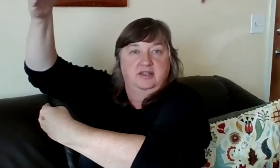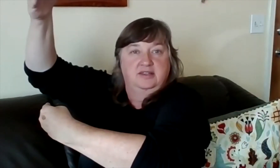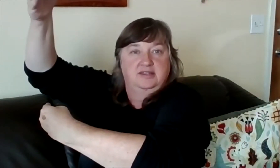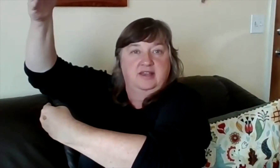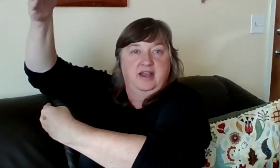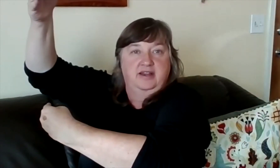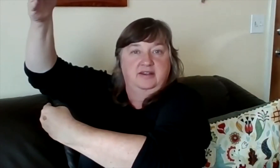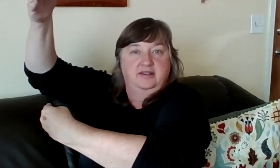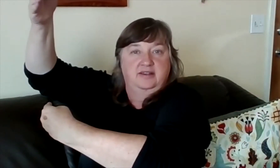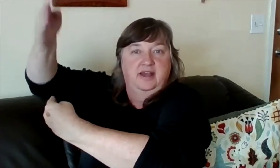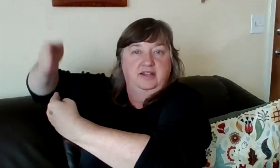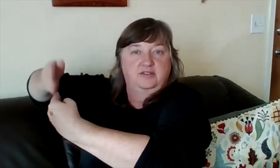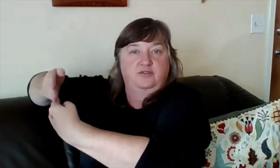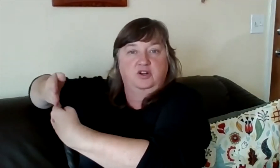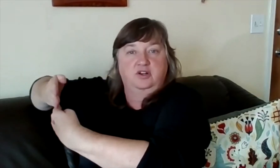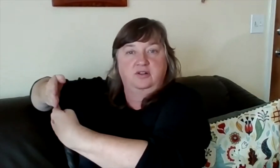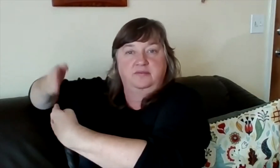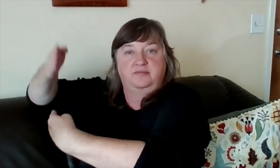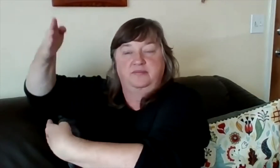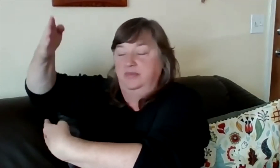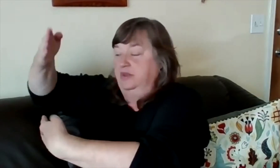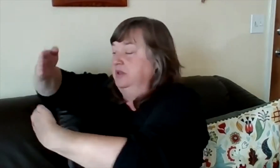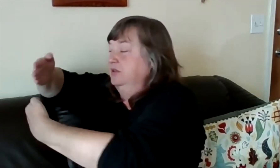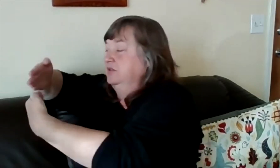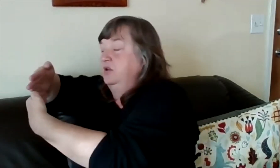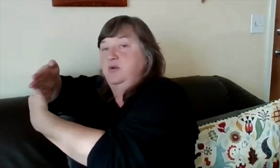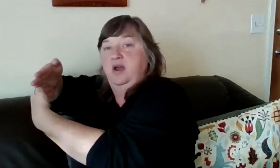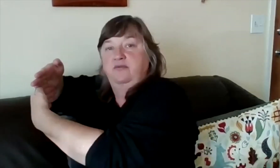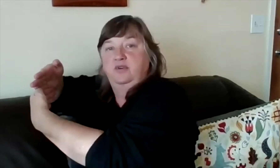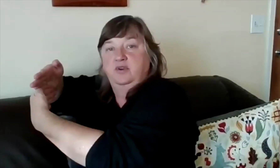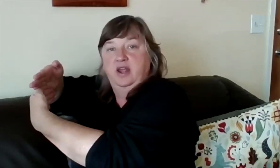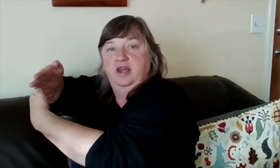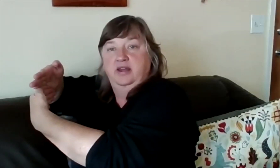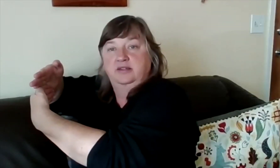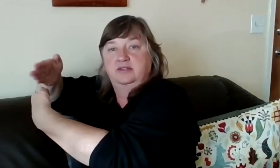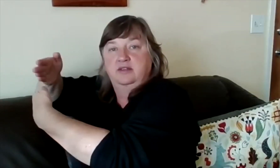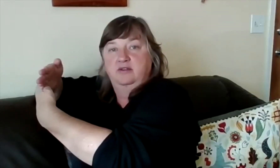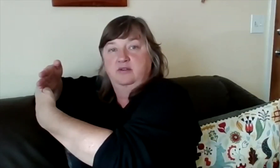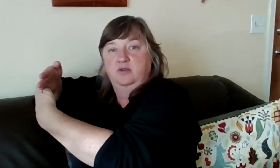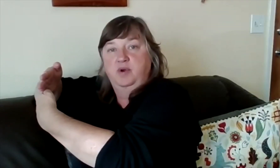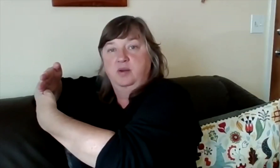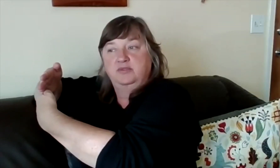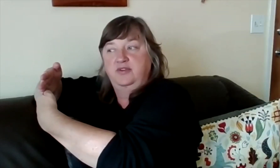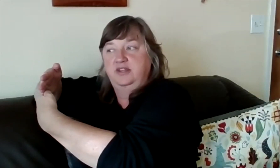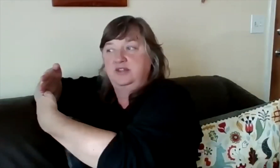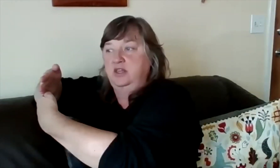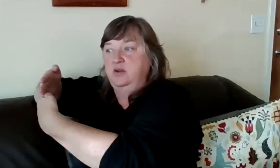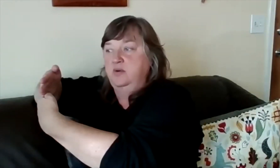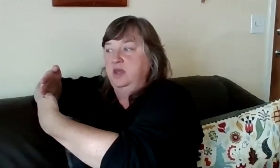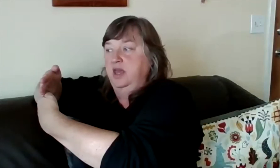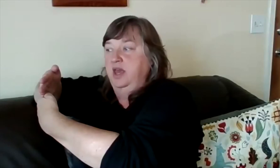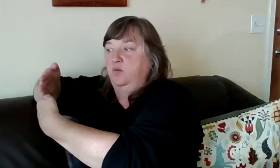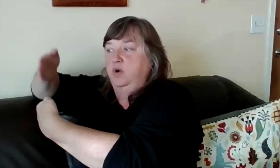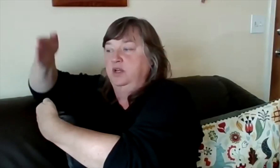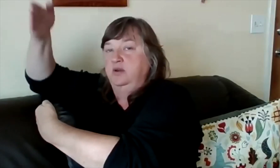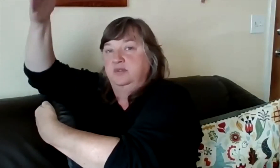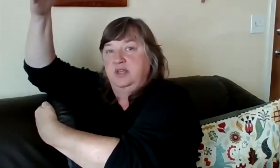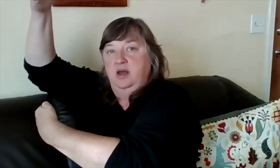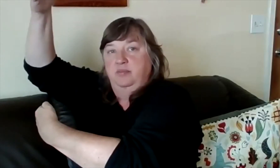the side and it's vertical. So you have your hands, your palms facing you, and one goes up